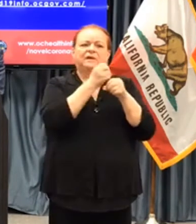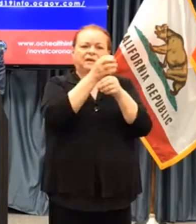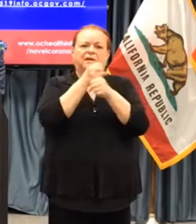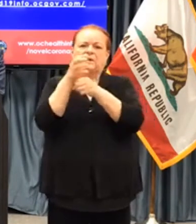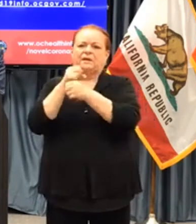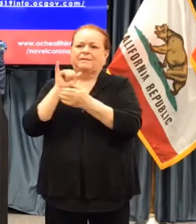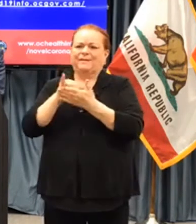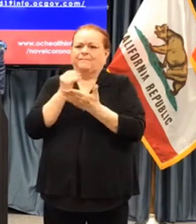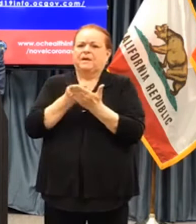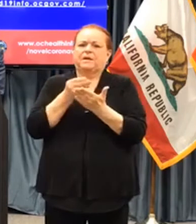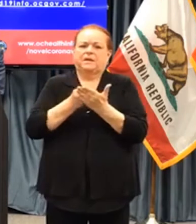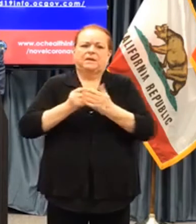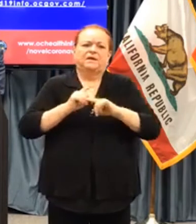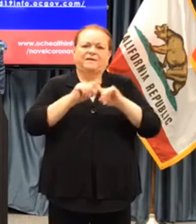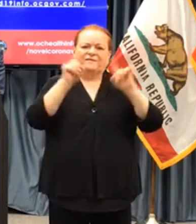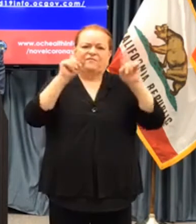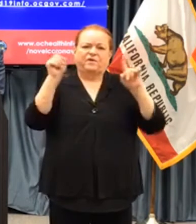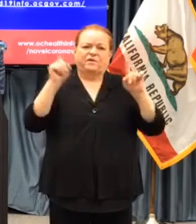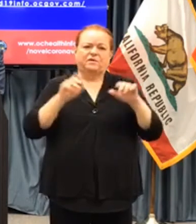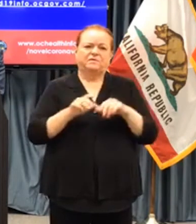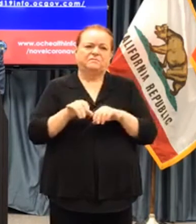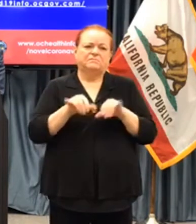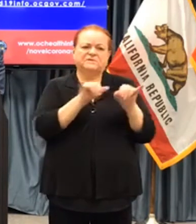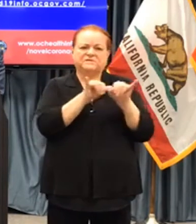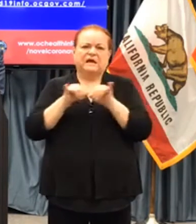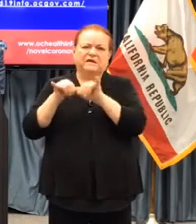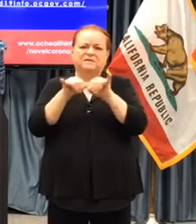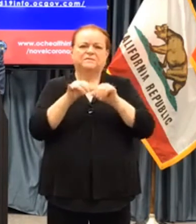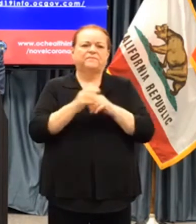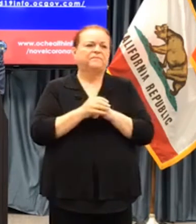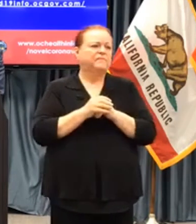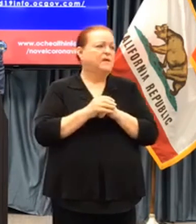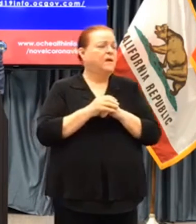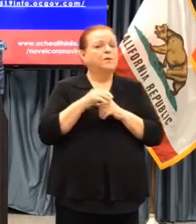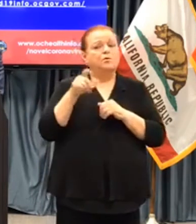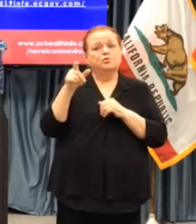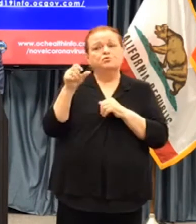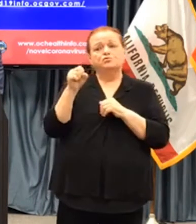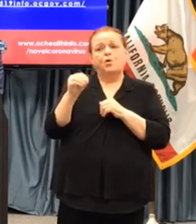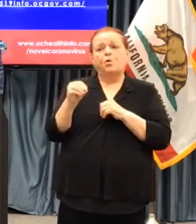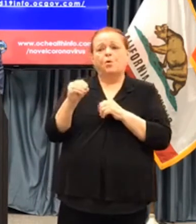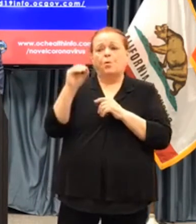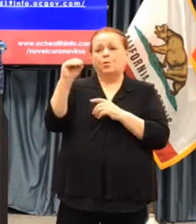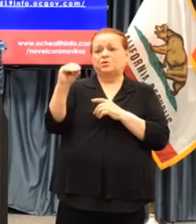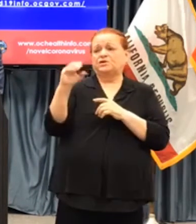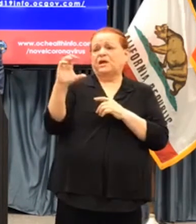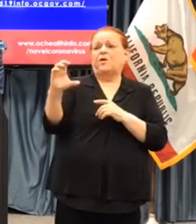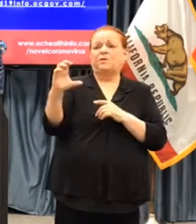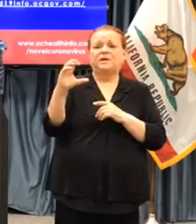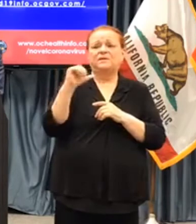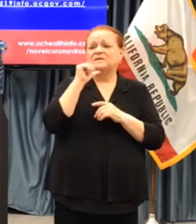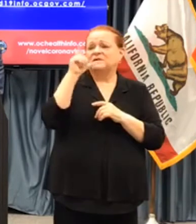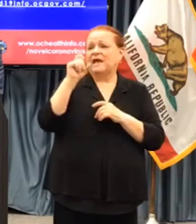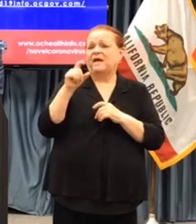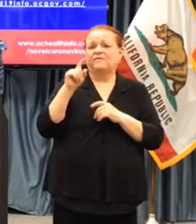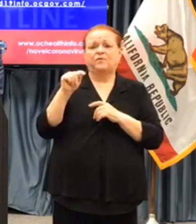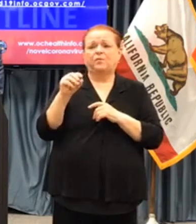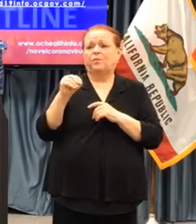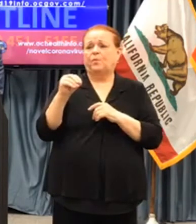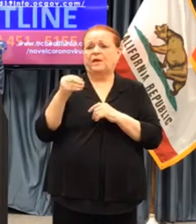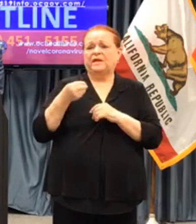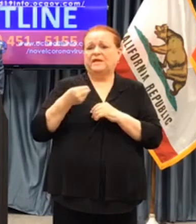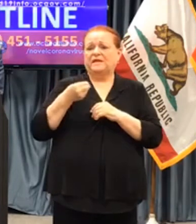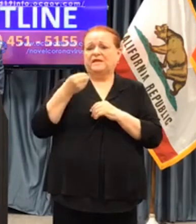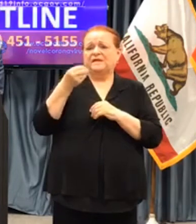sizes. So in theory, the county does not have to give any of its $555 million to the state. No,